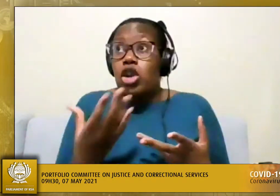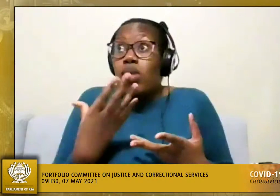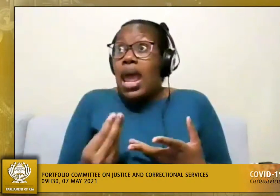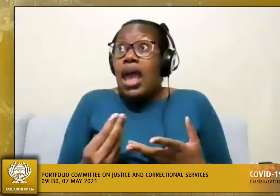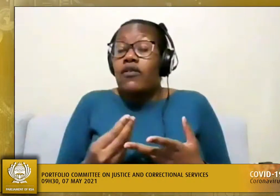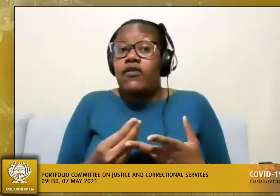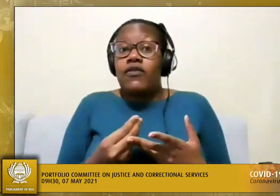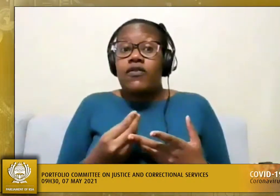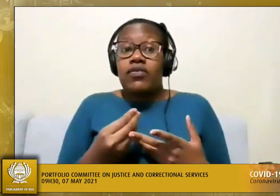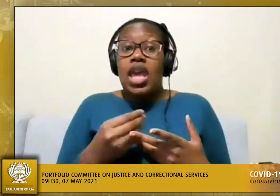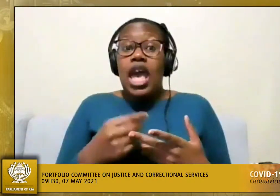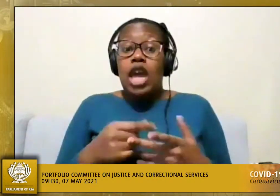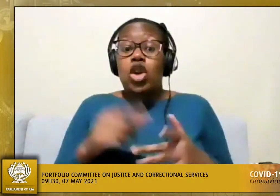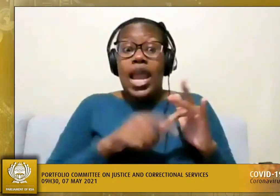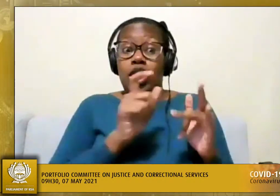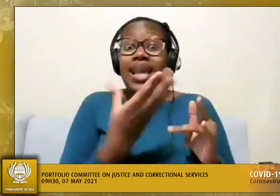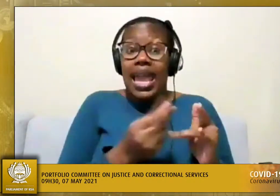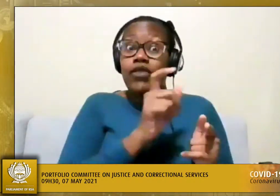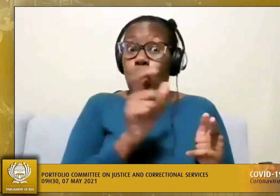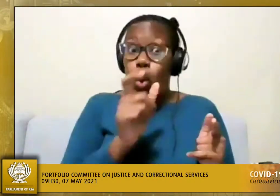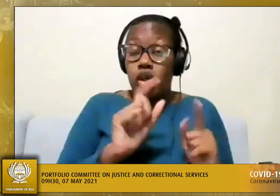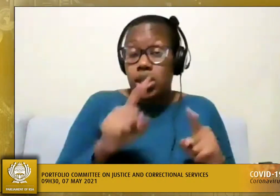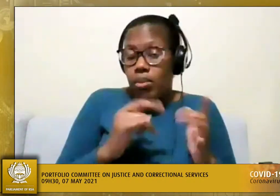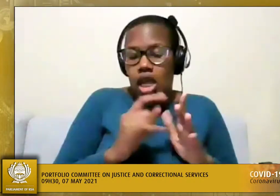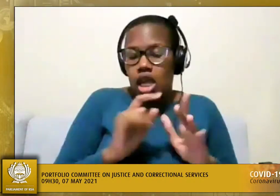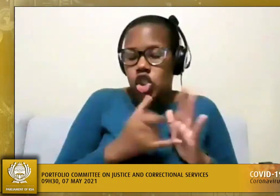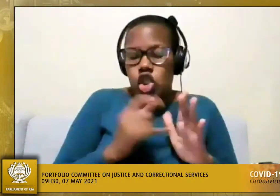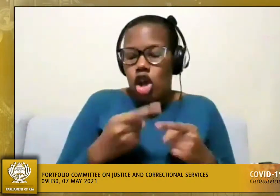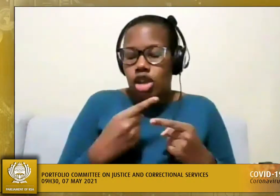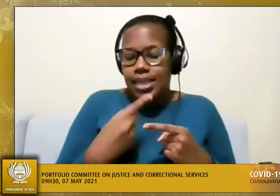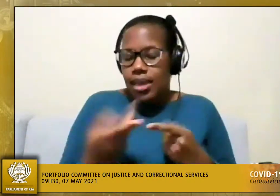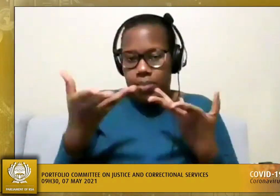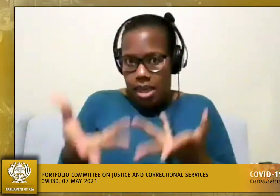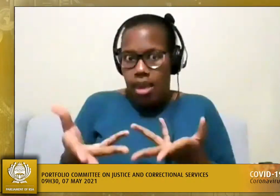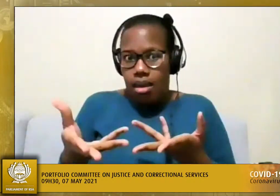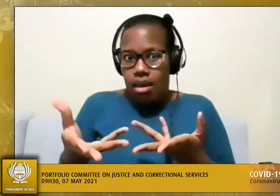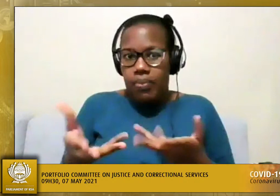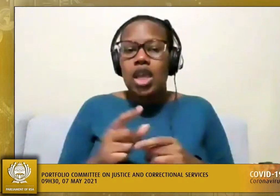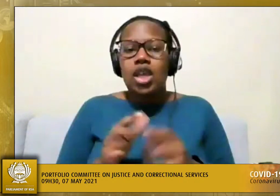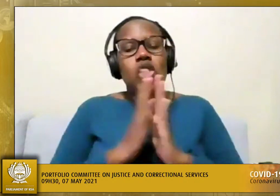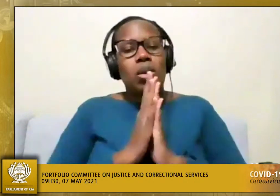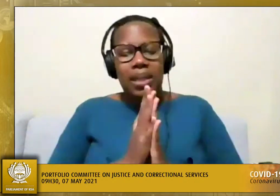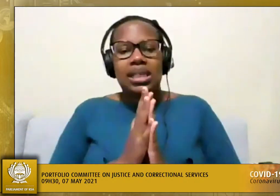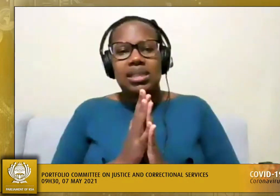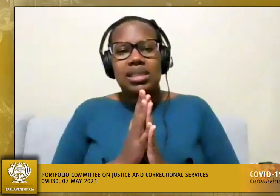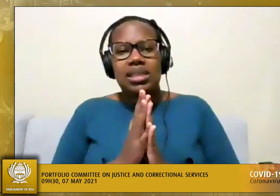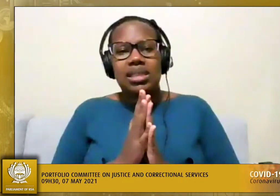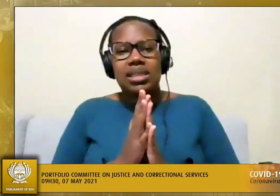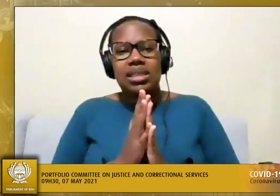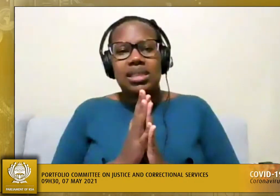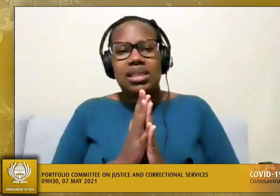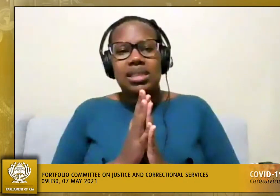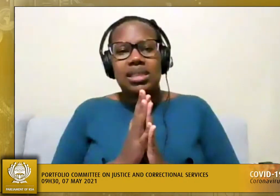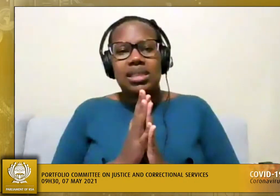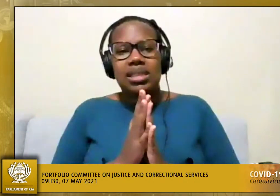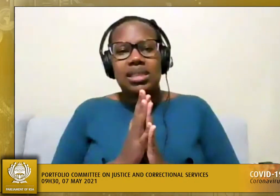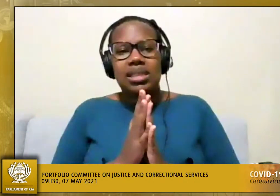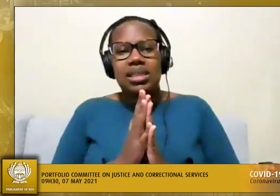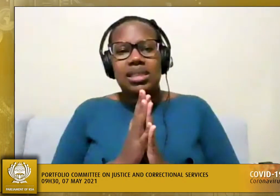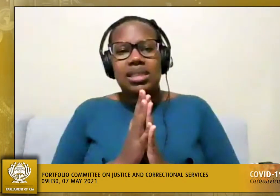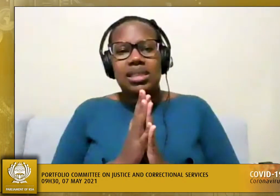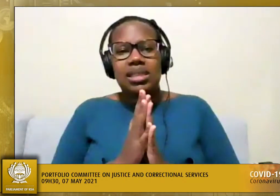it I just can't say them on this platform so please can you help me with it I don't understand and